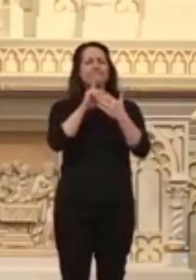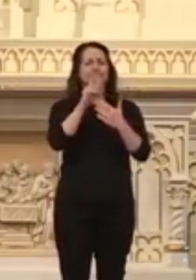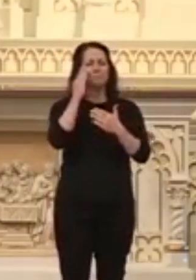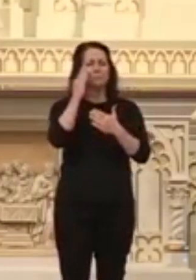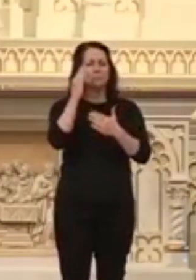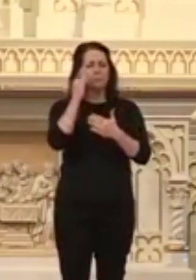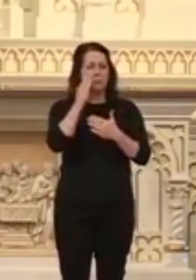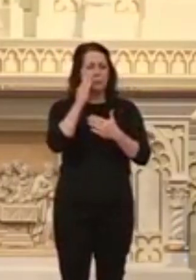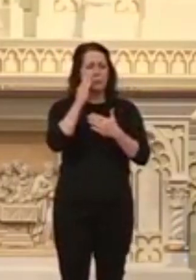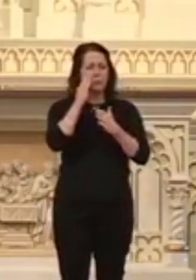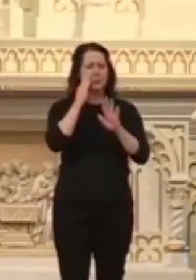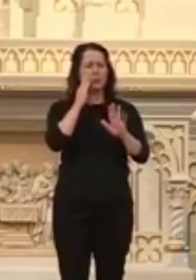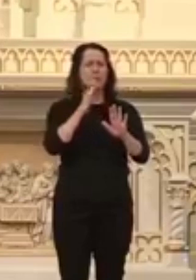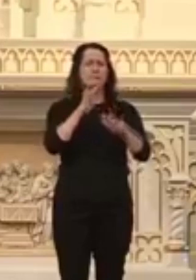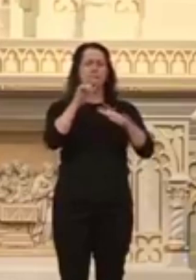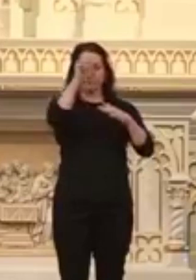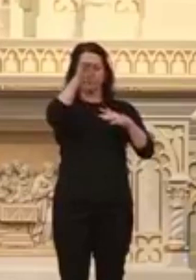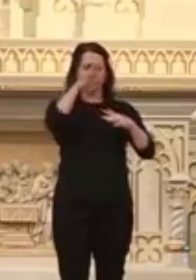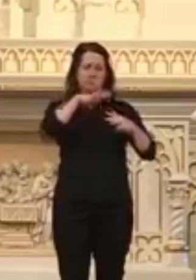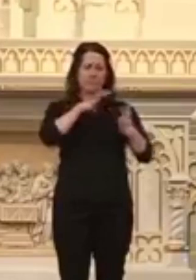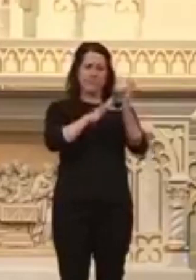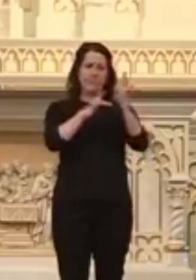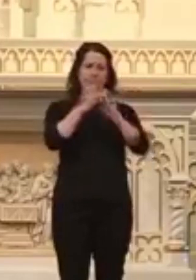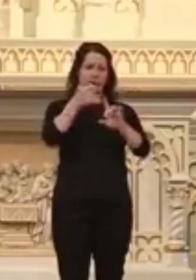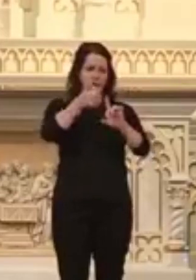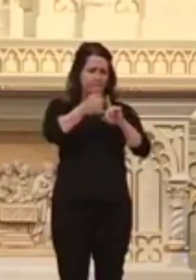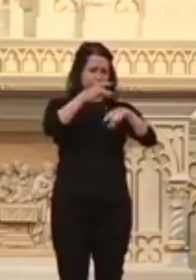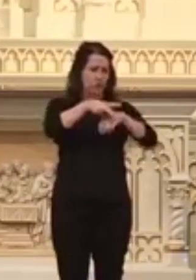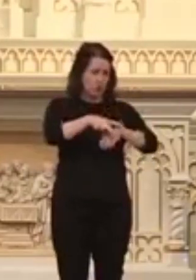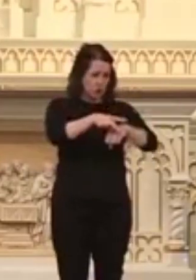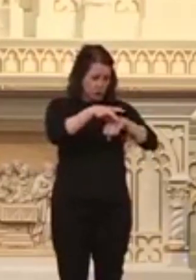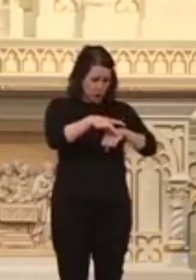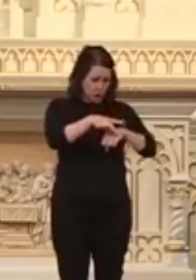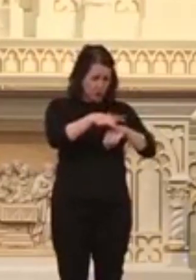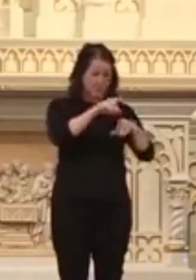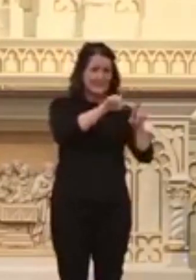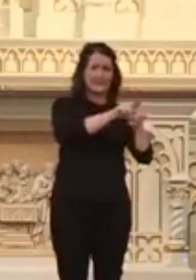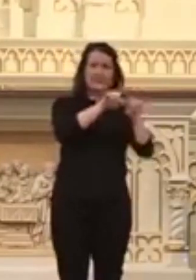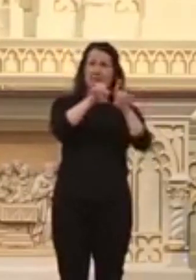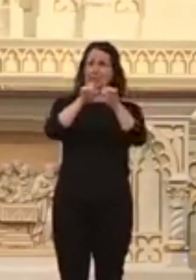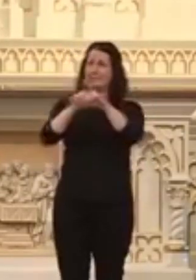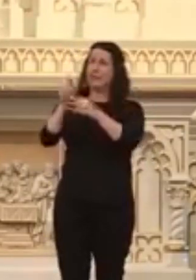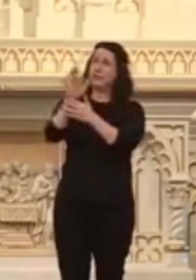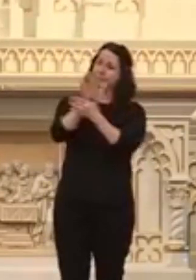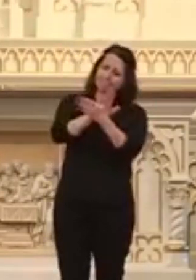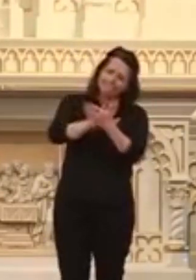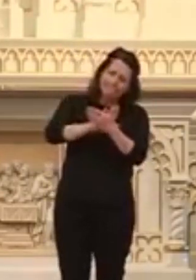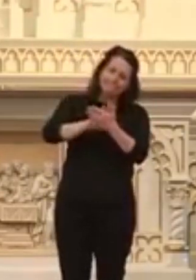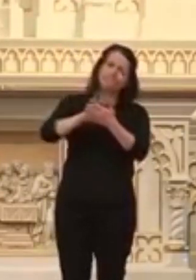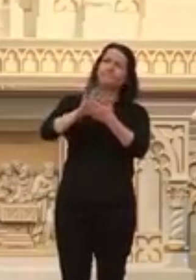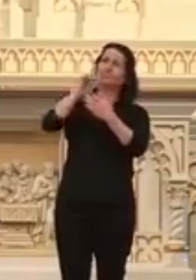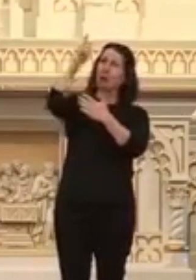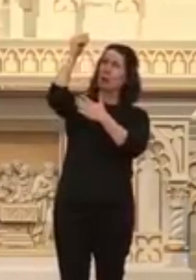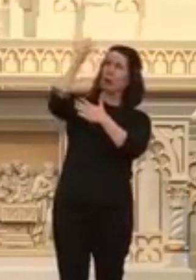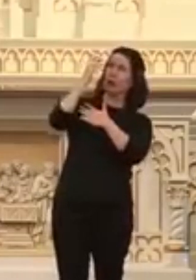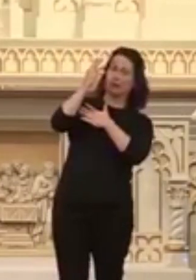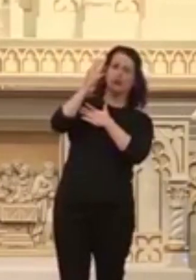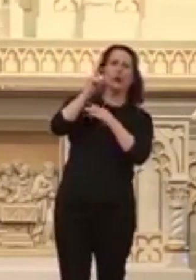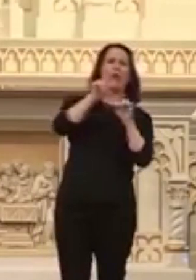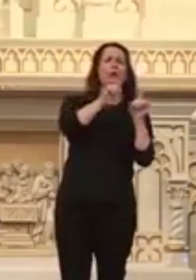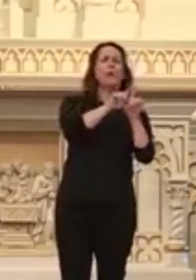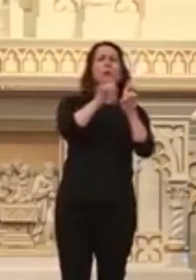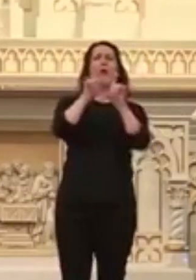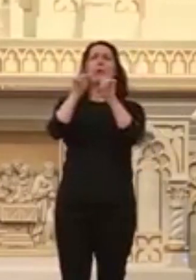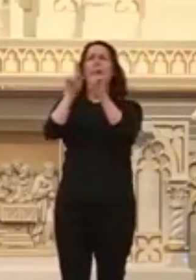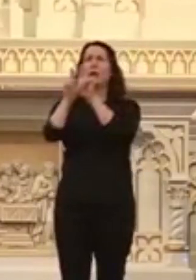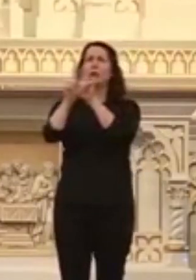image of the man of earth, so by the sanctification of grace, we may bear the image of the man